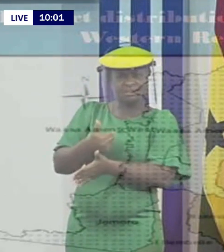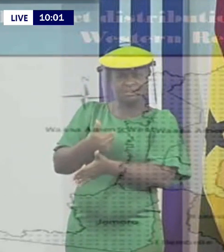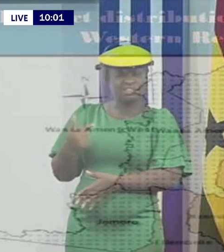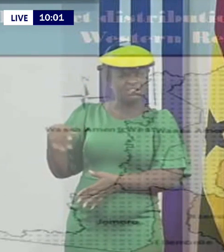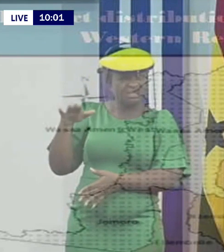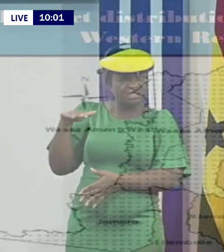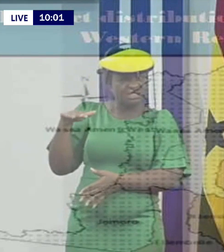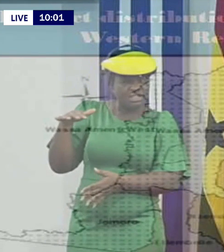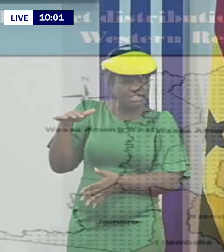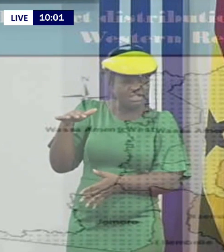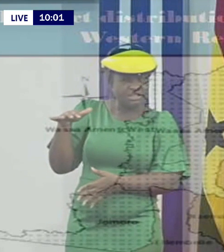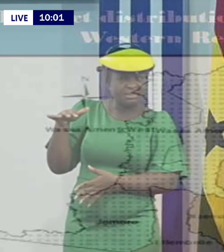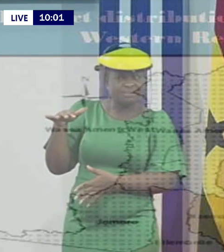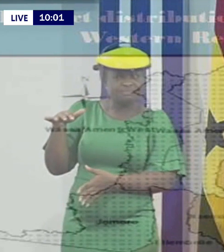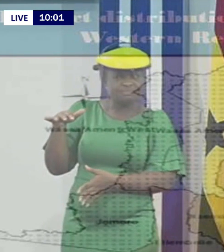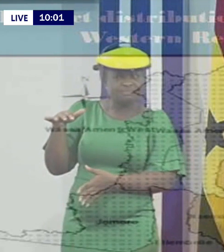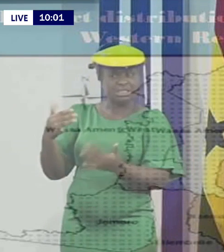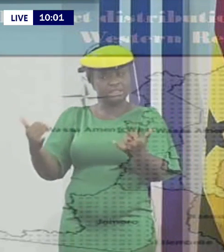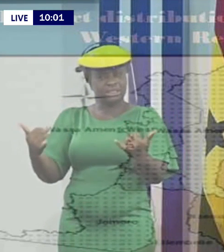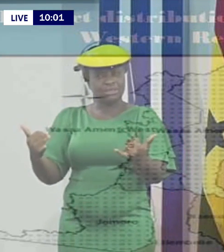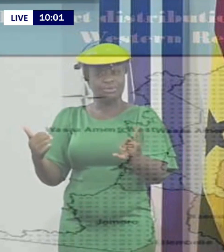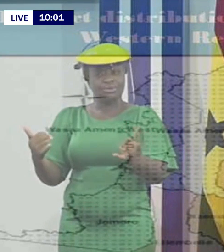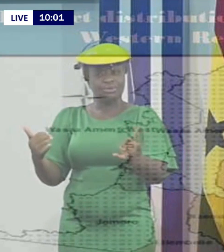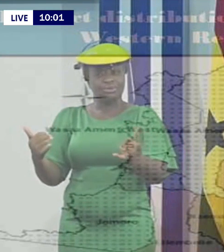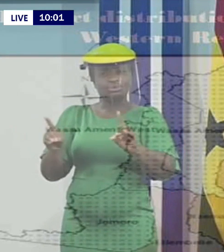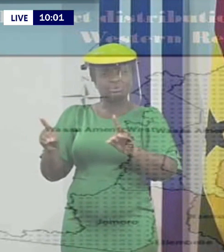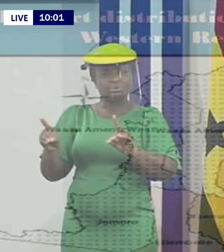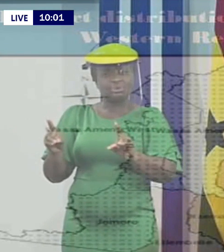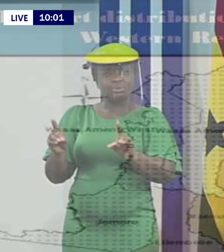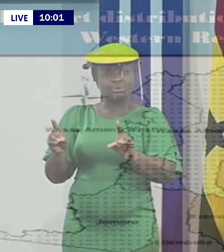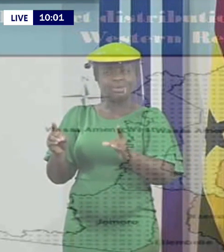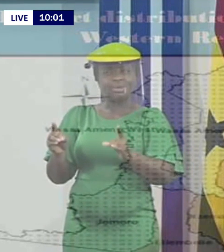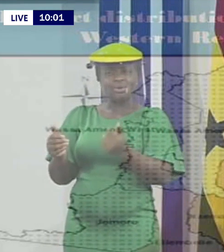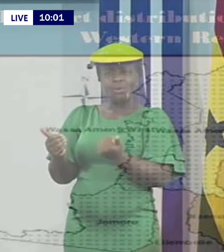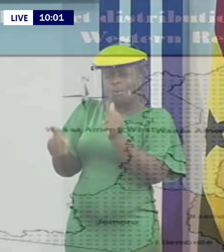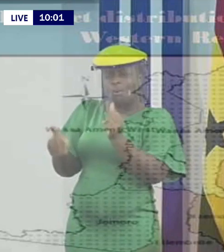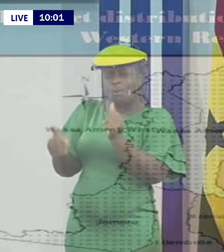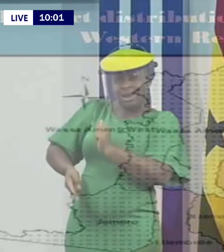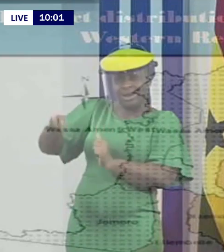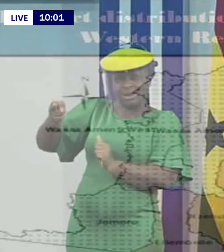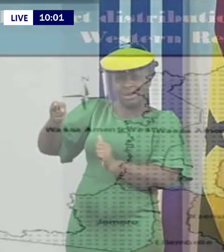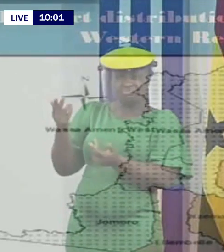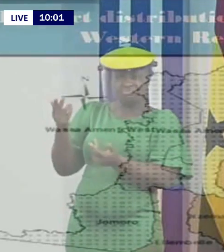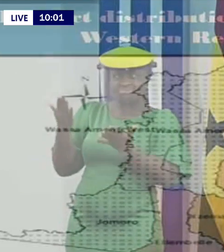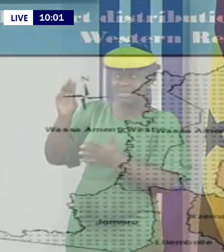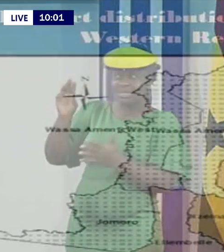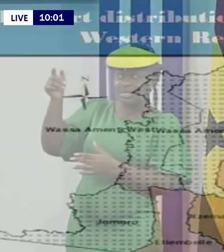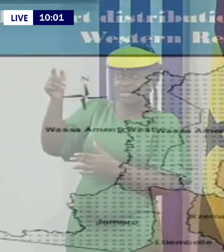are currently we're going to do, because it looks like one of the new hospital surgeon is mainly in the